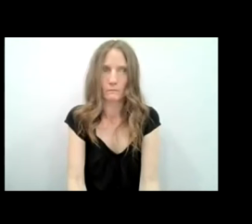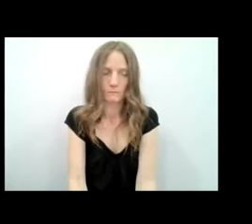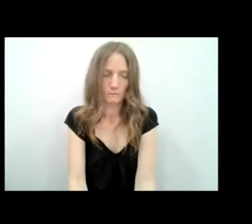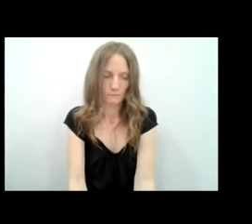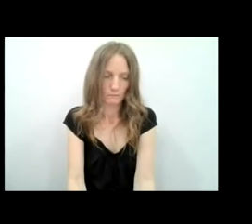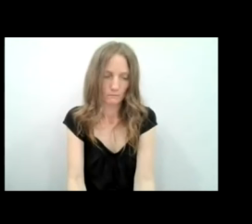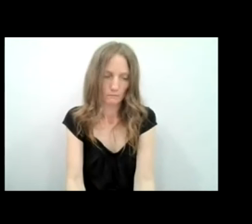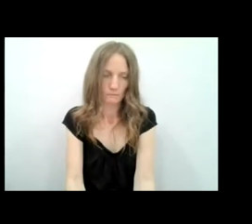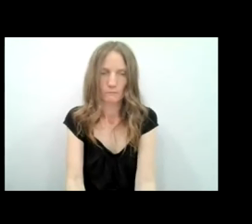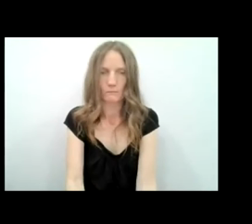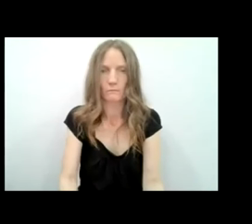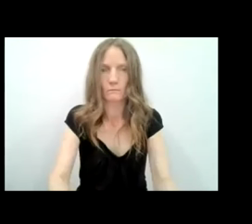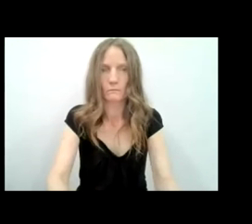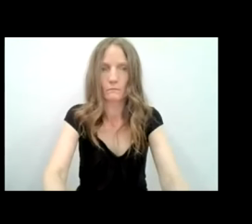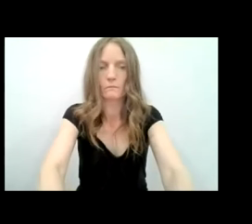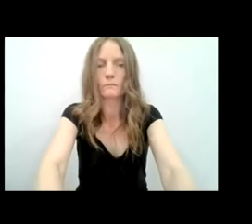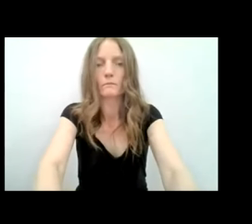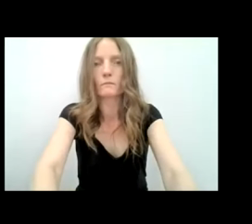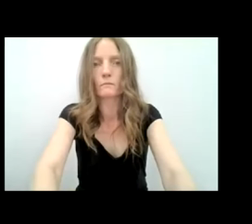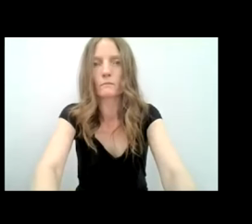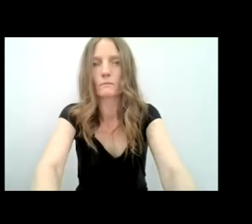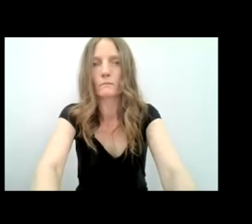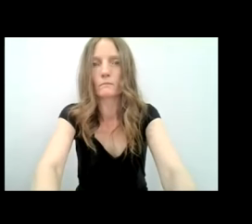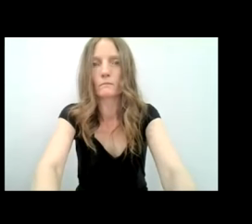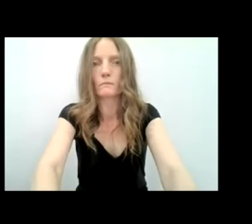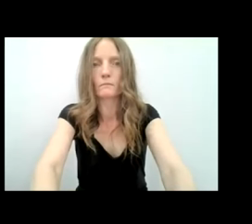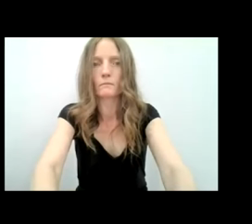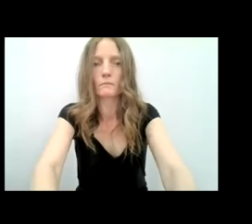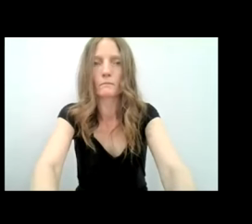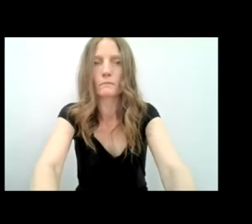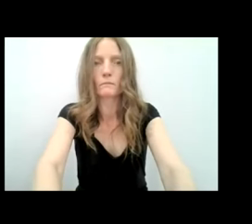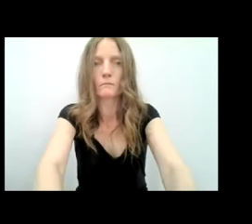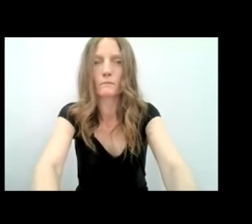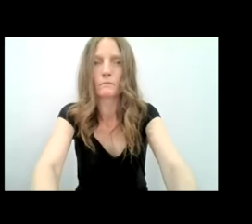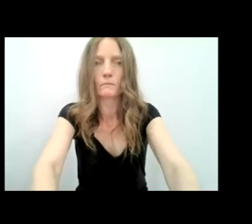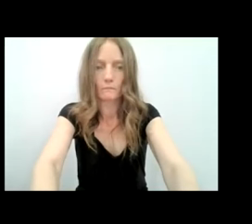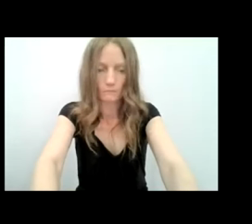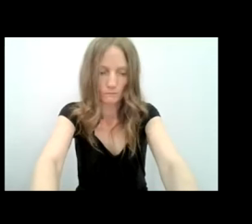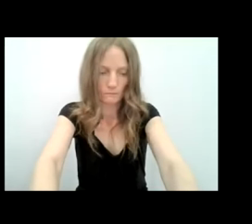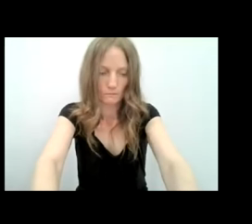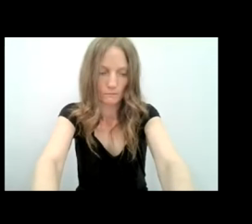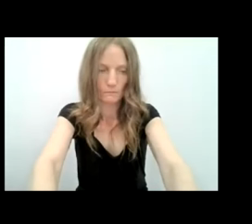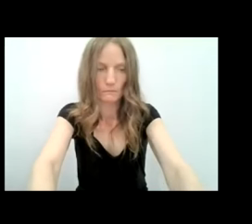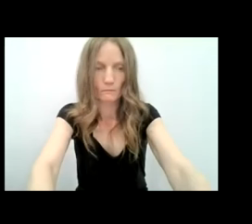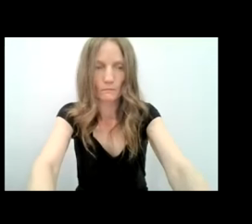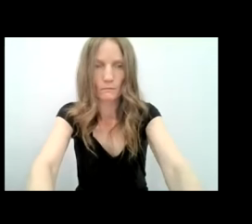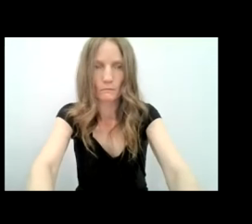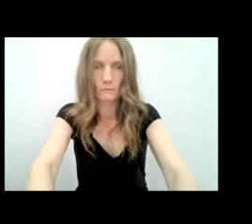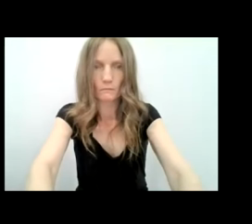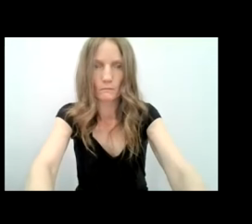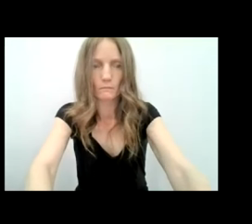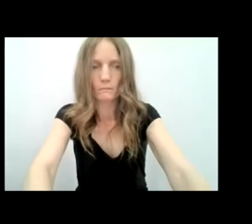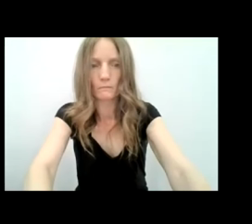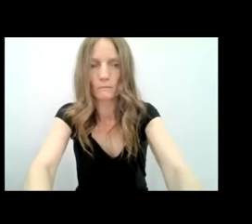after we start. It's not like you have to get in right at the lobby, and that's kind of a one-shot deal.